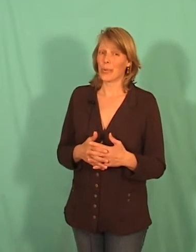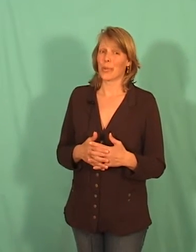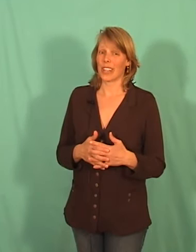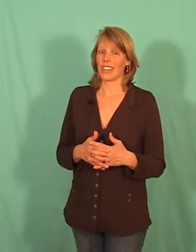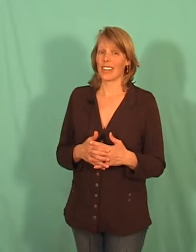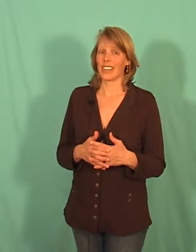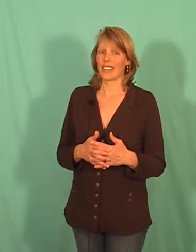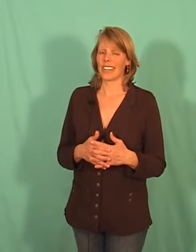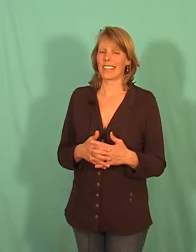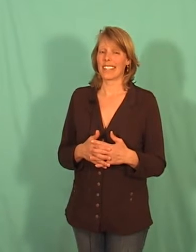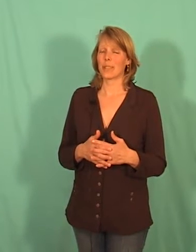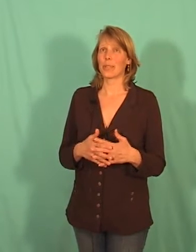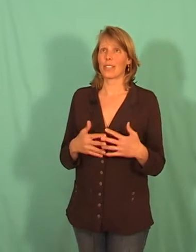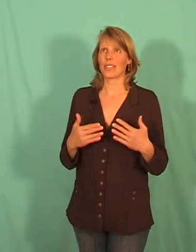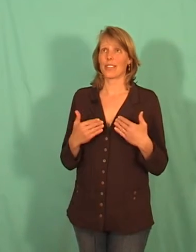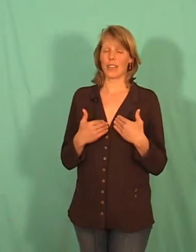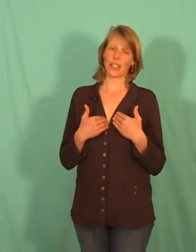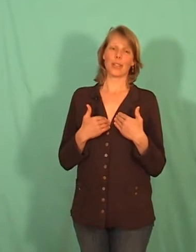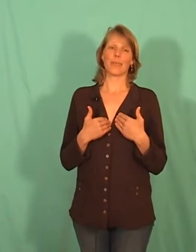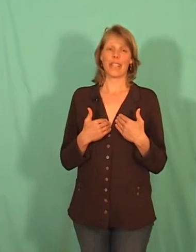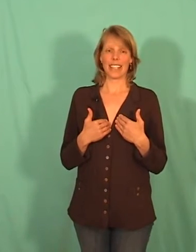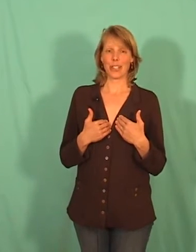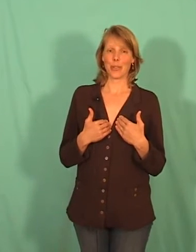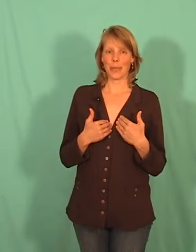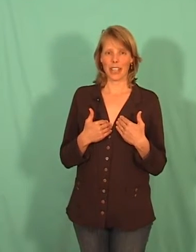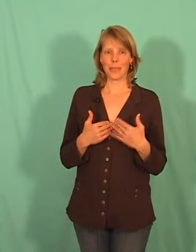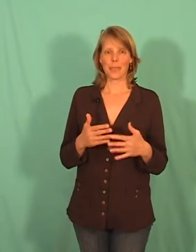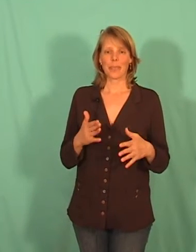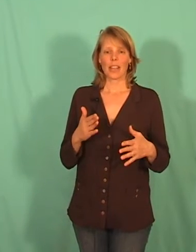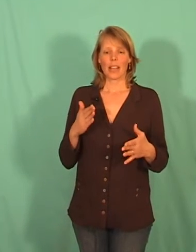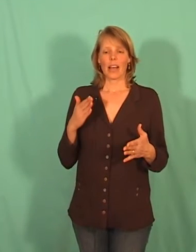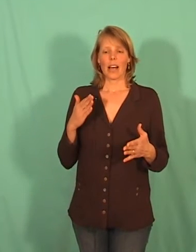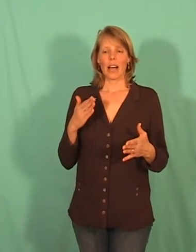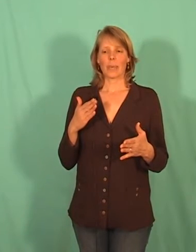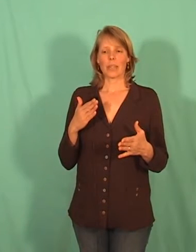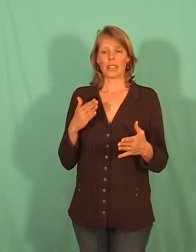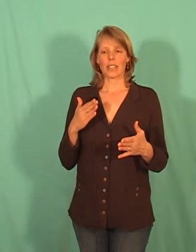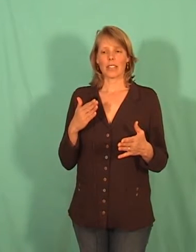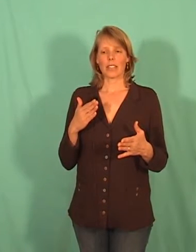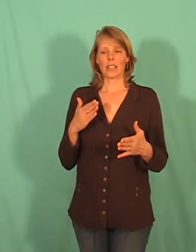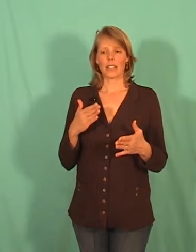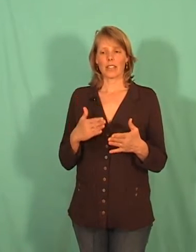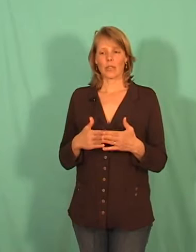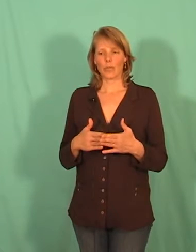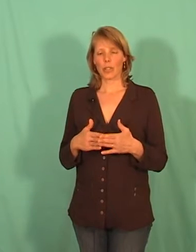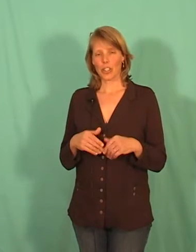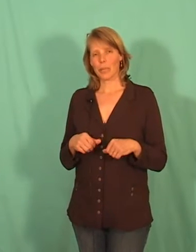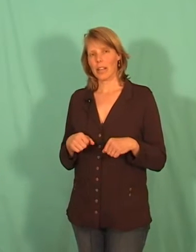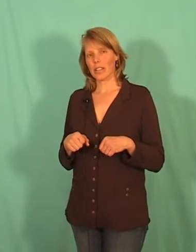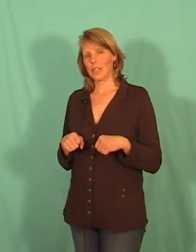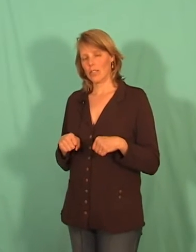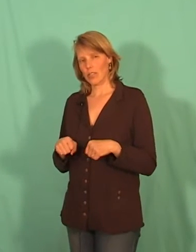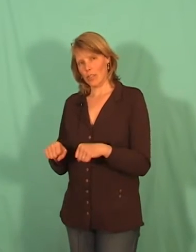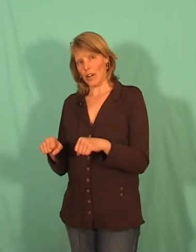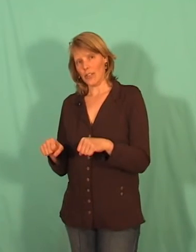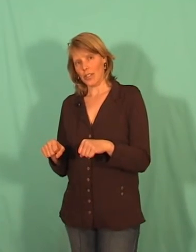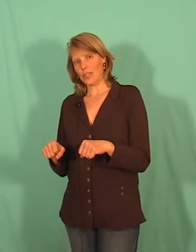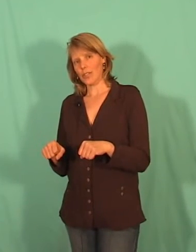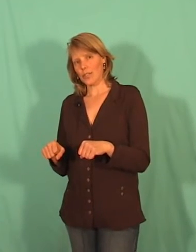story because it was very illuminating to me. I was pushing my daughter in her